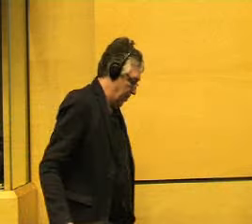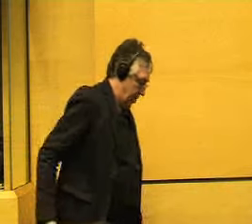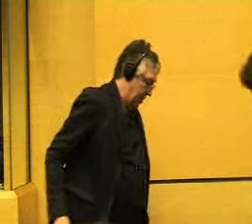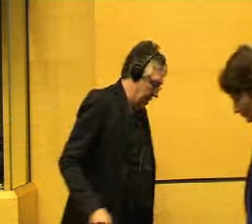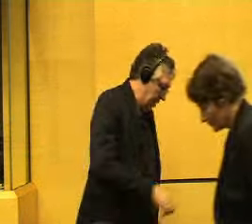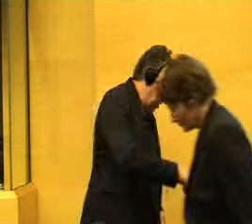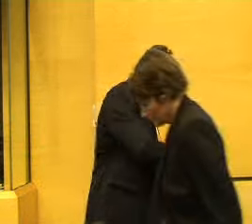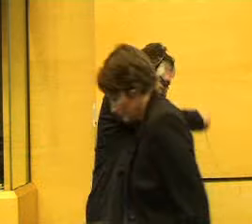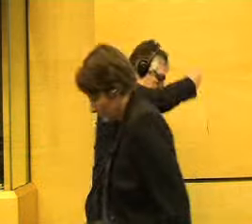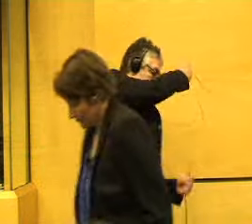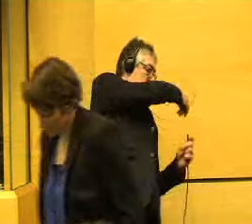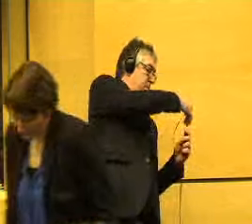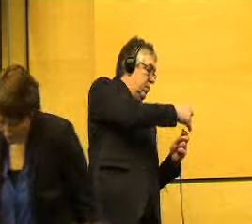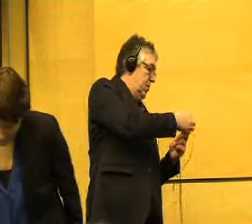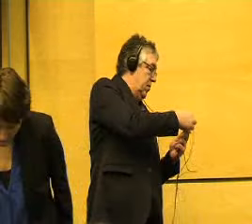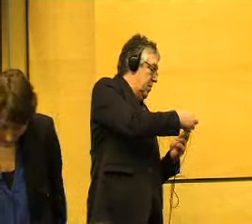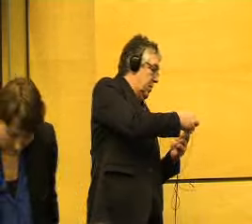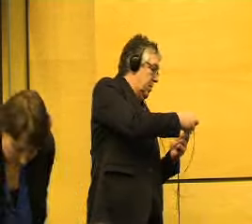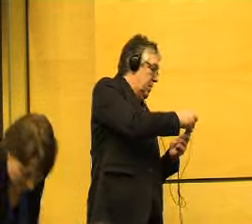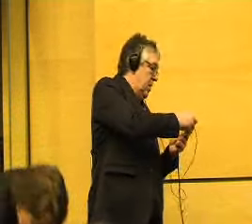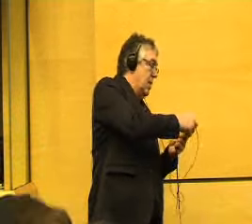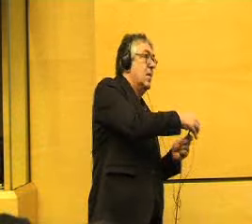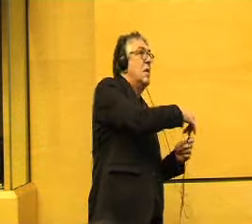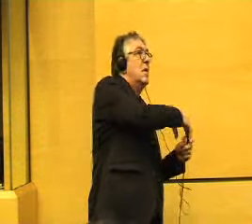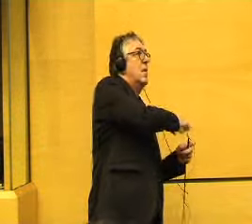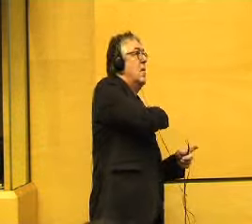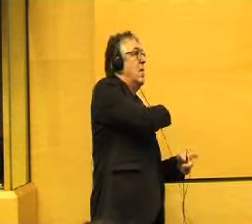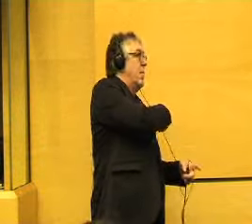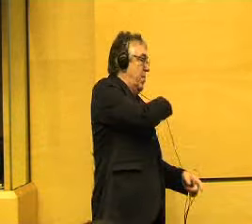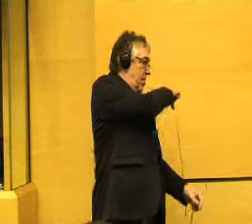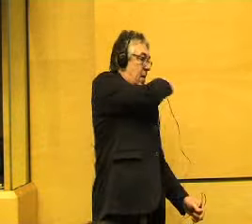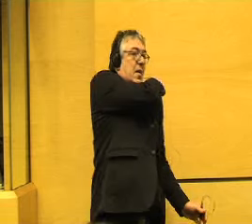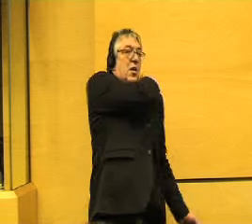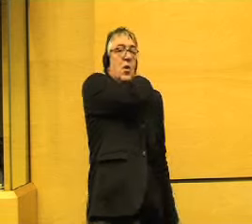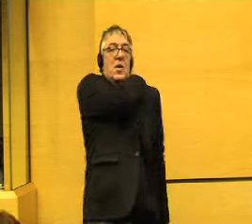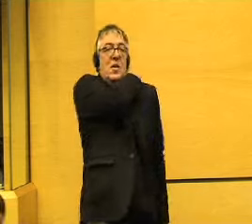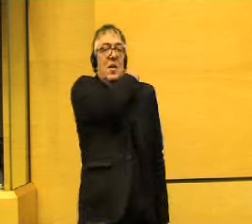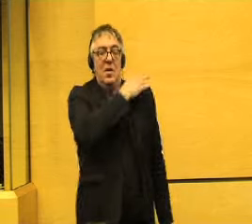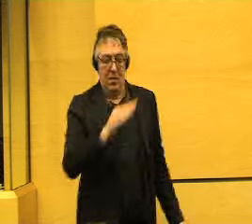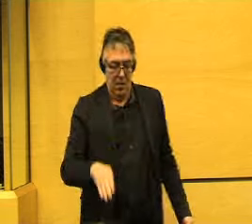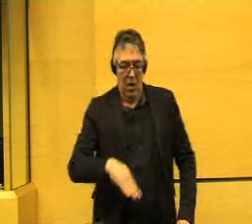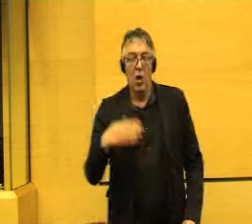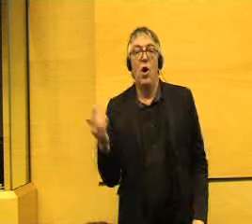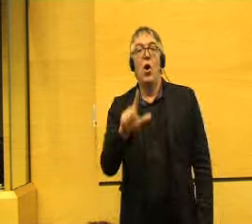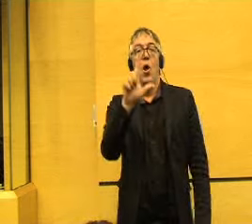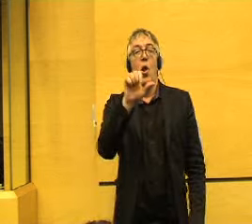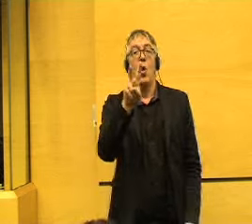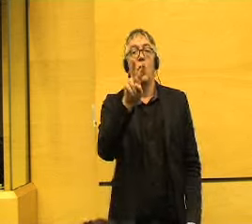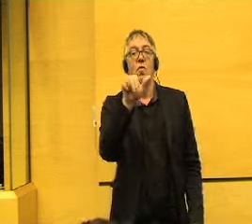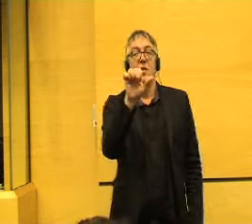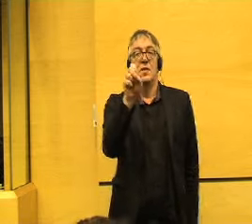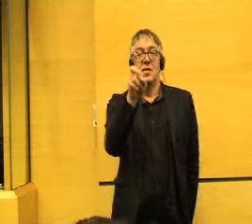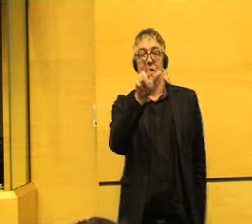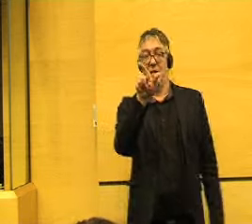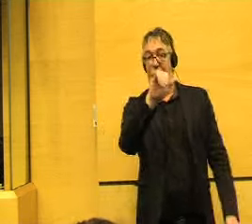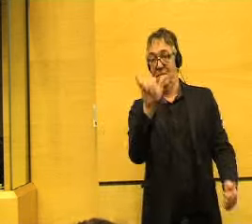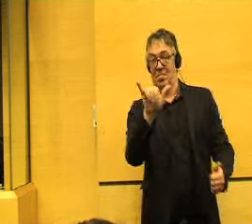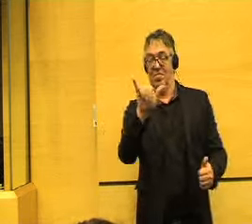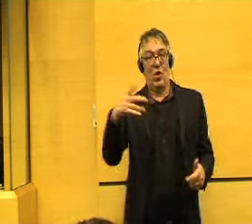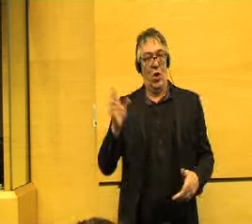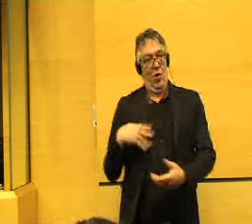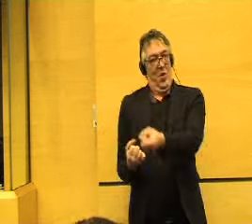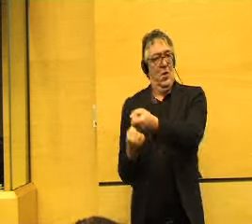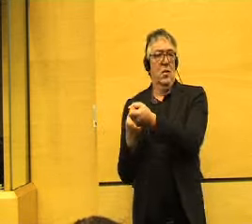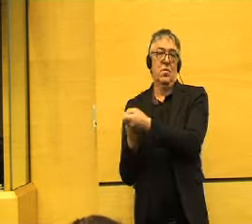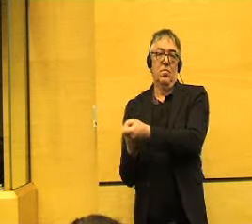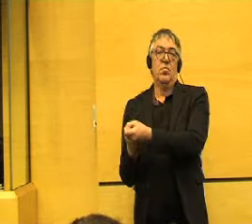Thank you. Good morning. First of all, I'd like to also echo colleagues in terms of respecting human dignity, because no one